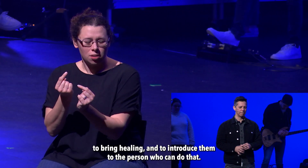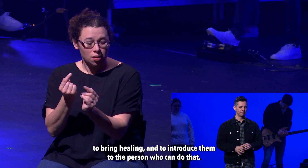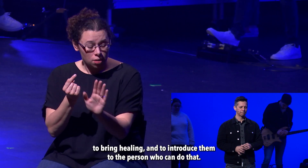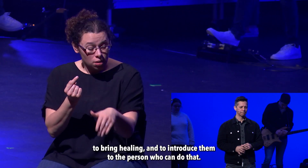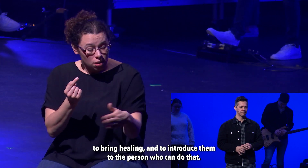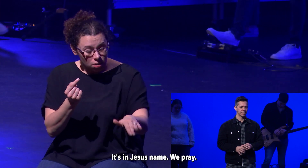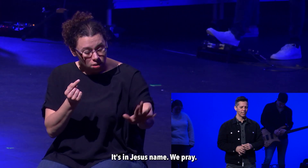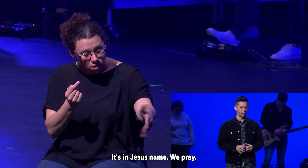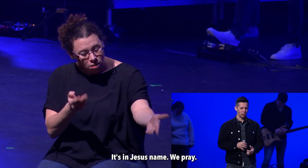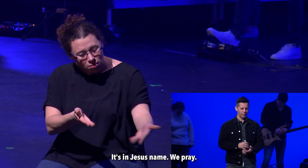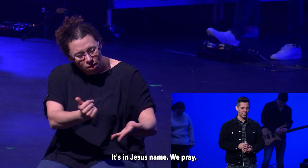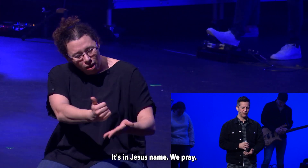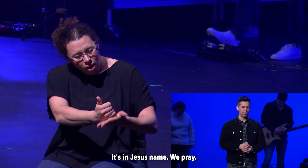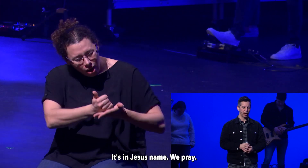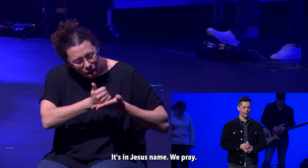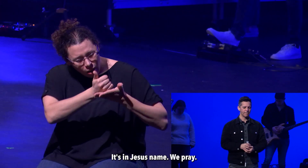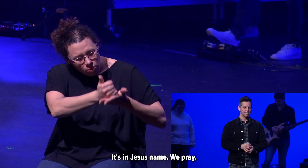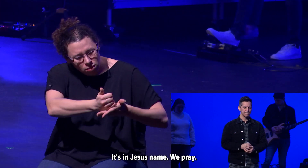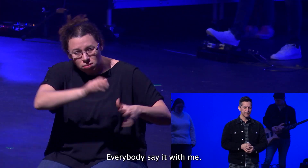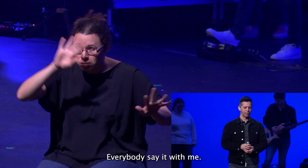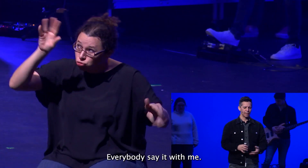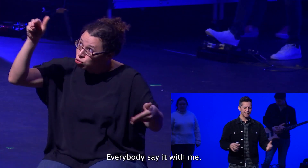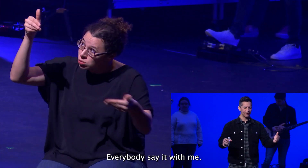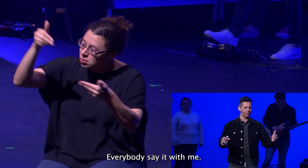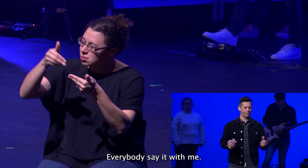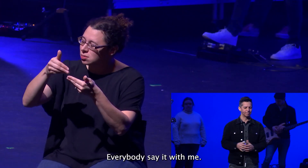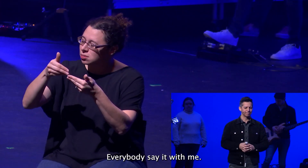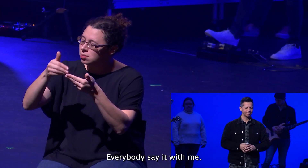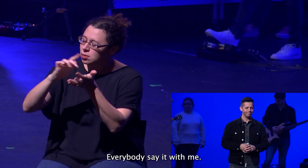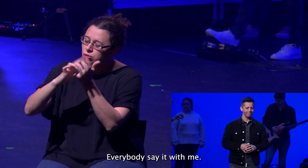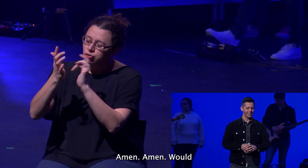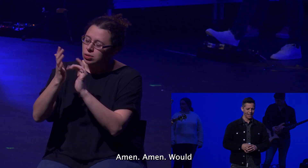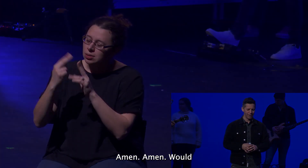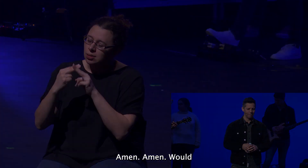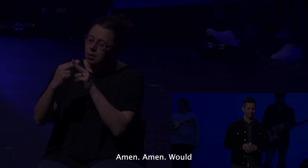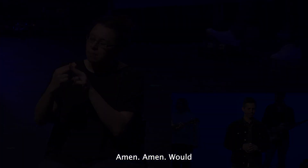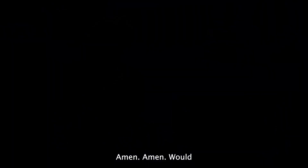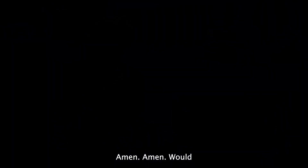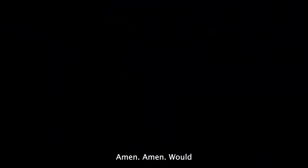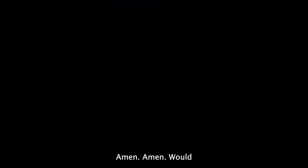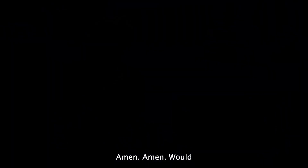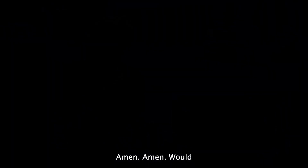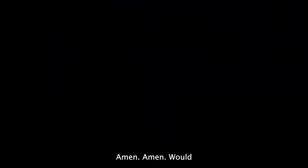can do that. It's in Jesus' name we pray. Everybody say it with me. Amen.